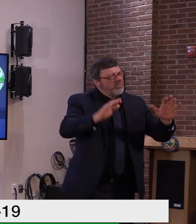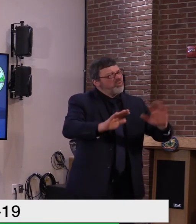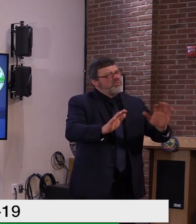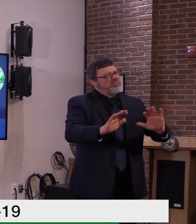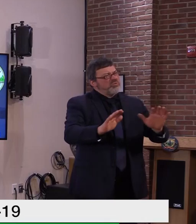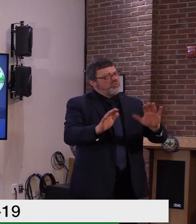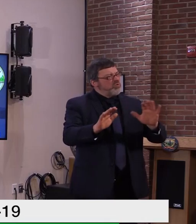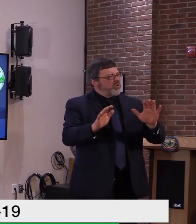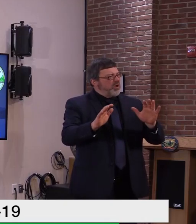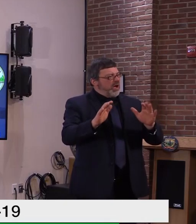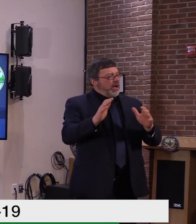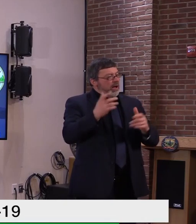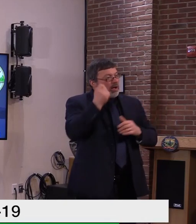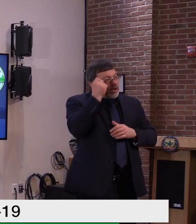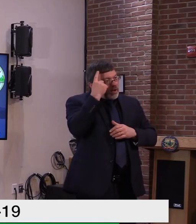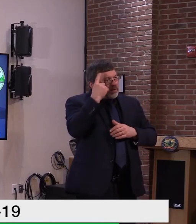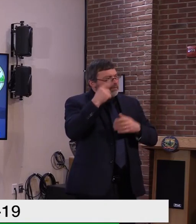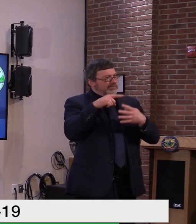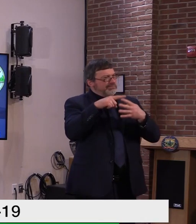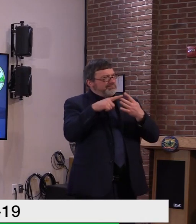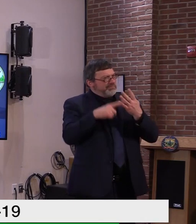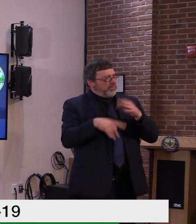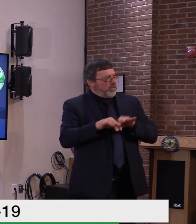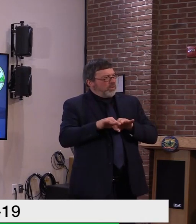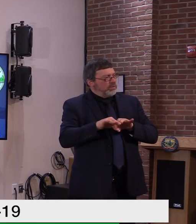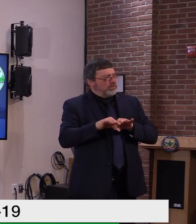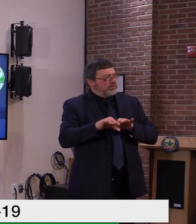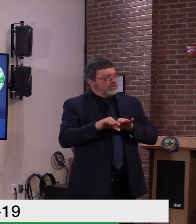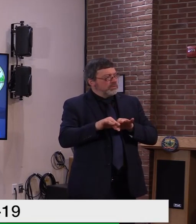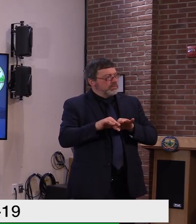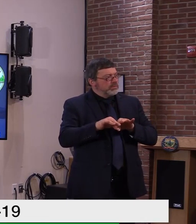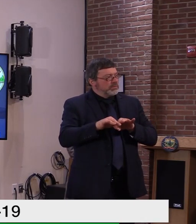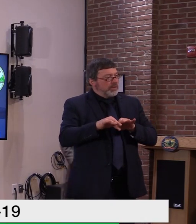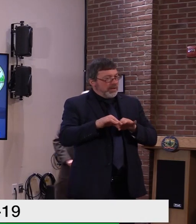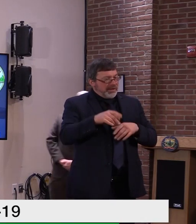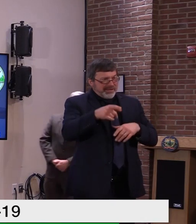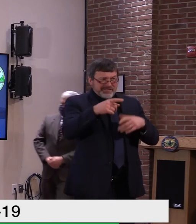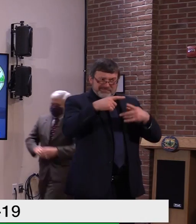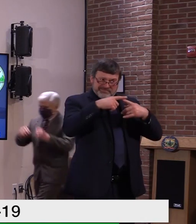is taking all of the usual precautions every time you go out.